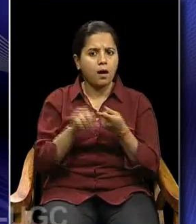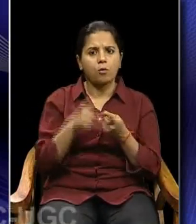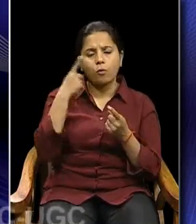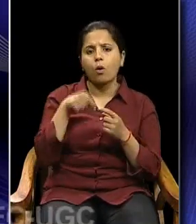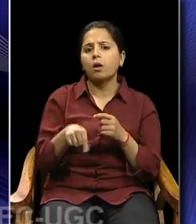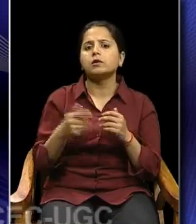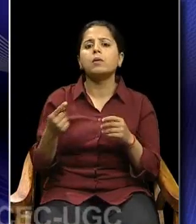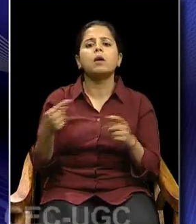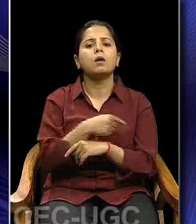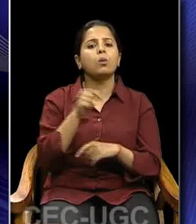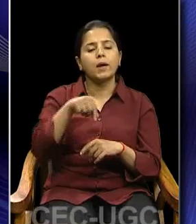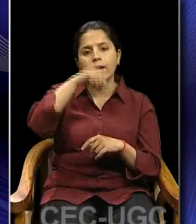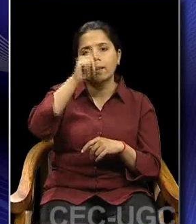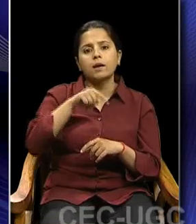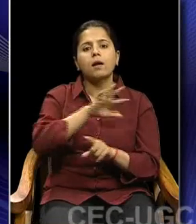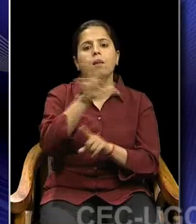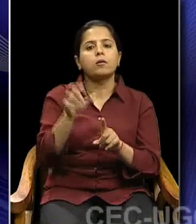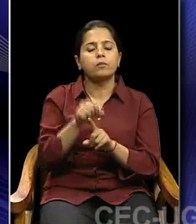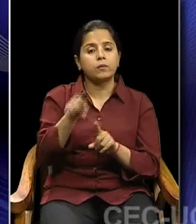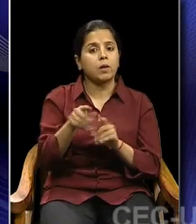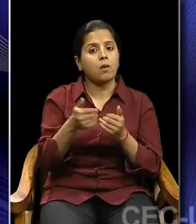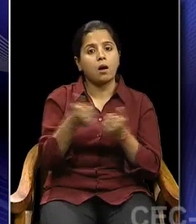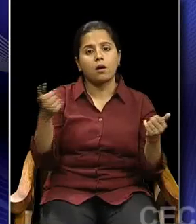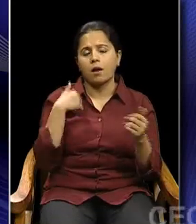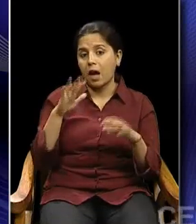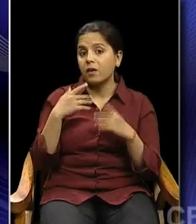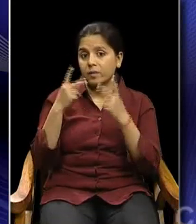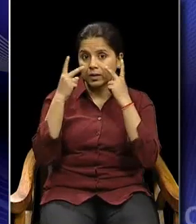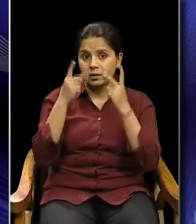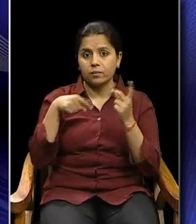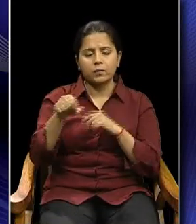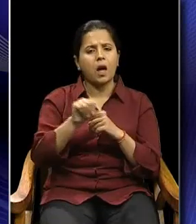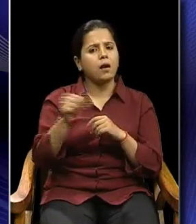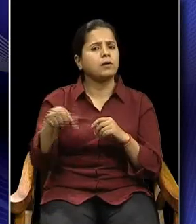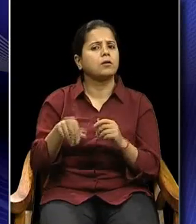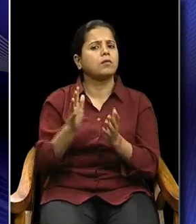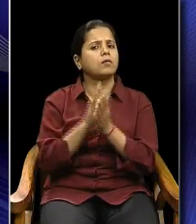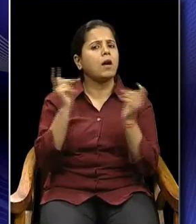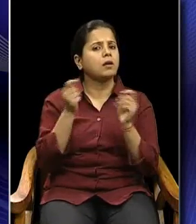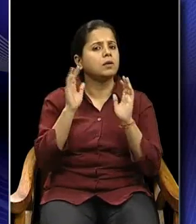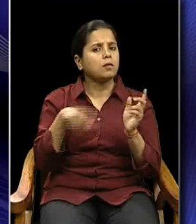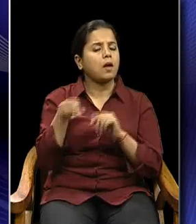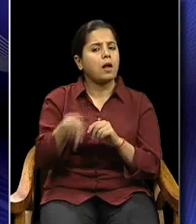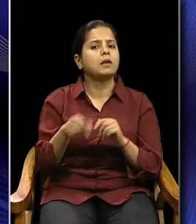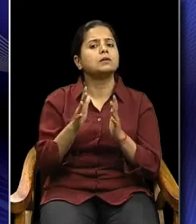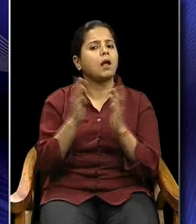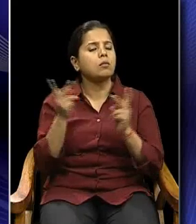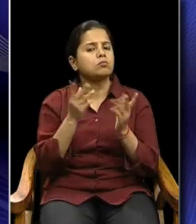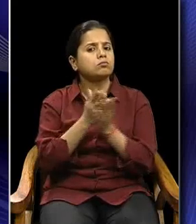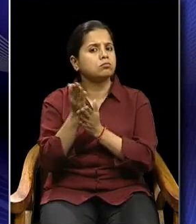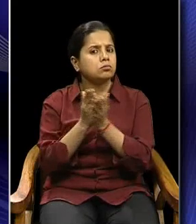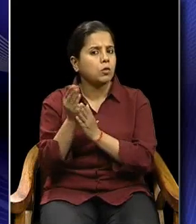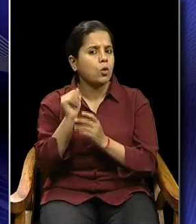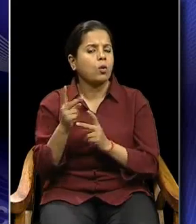composite culture of India. Apart from that, we also see that the festivals, the way they are being celebrated, the